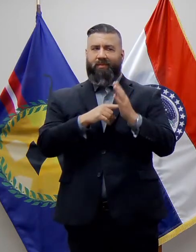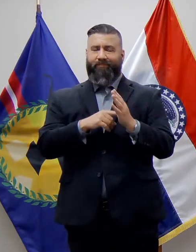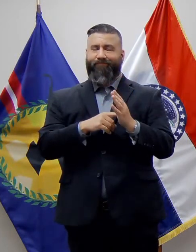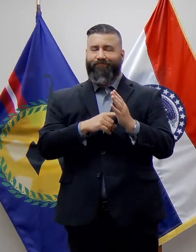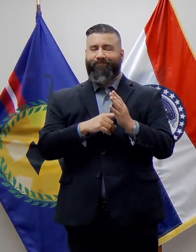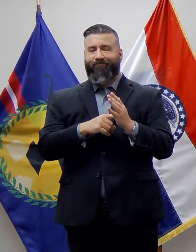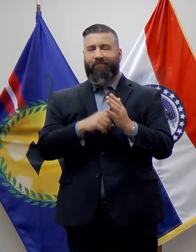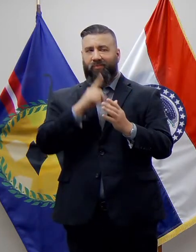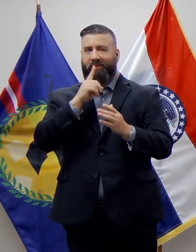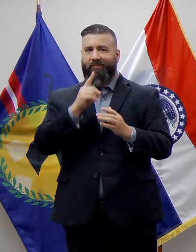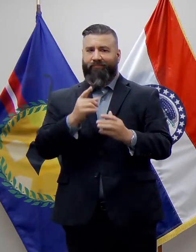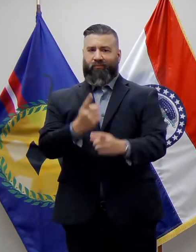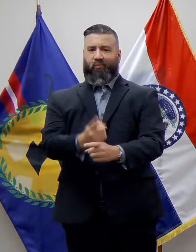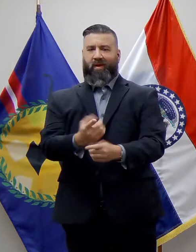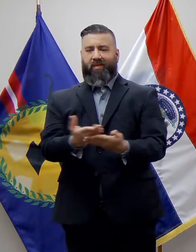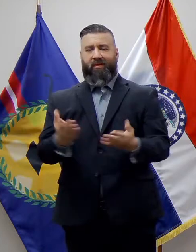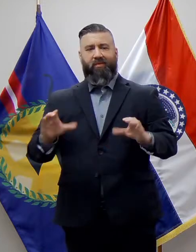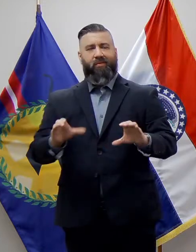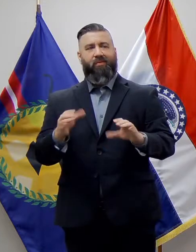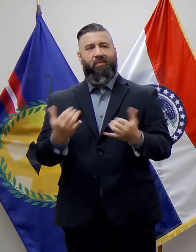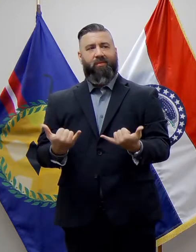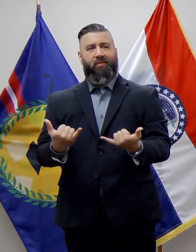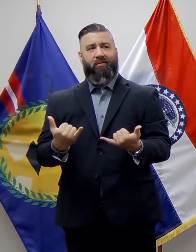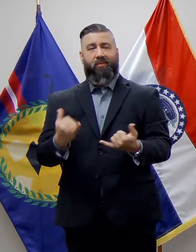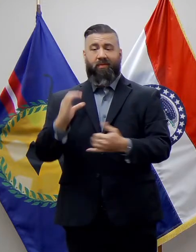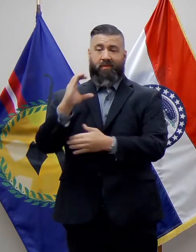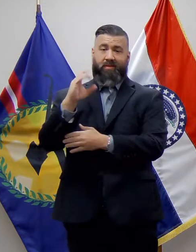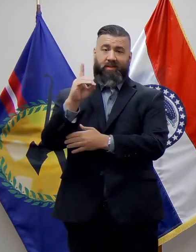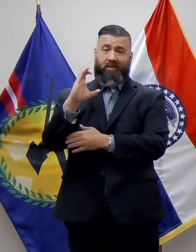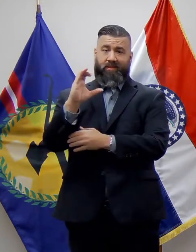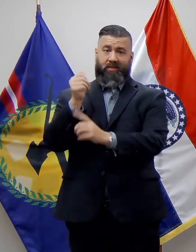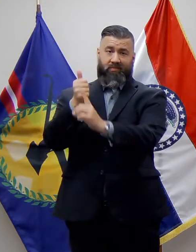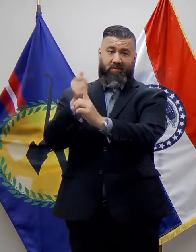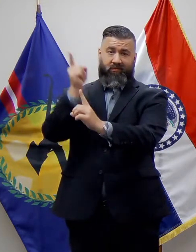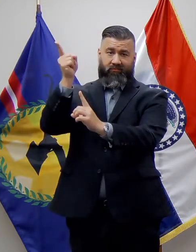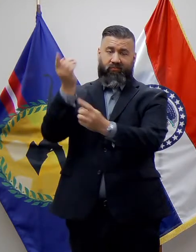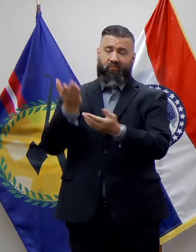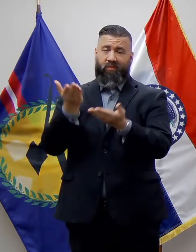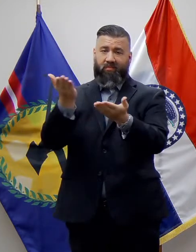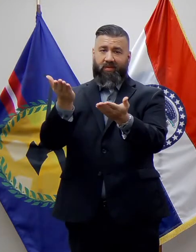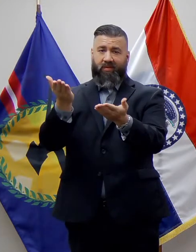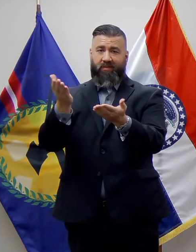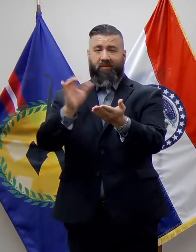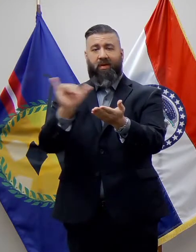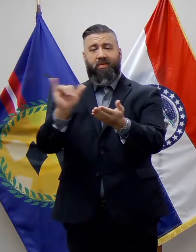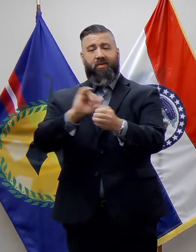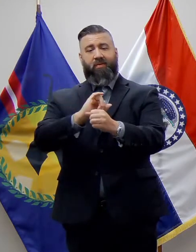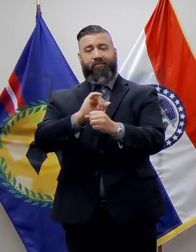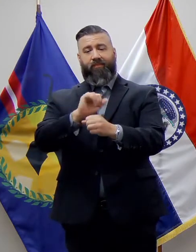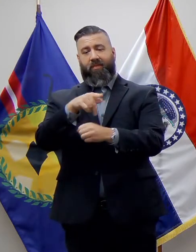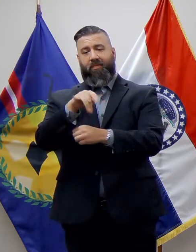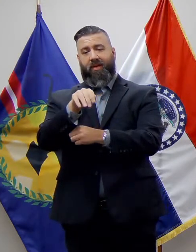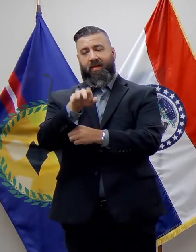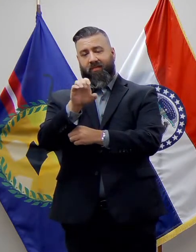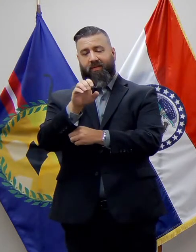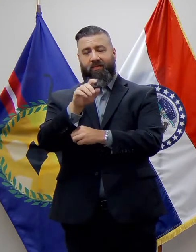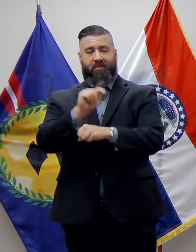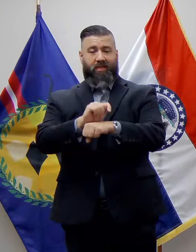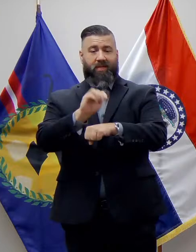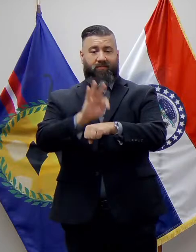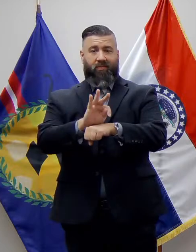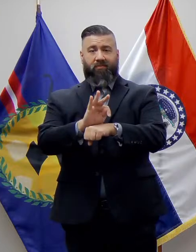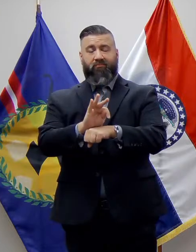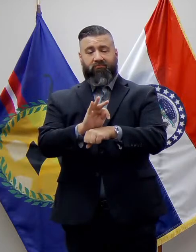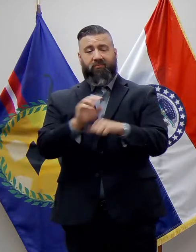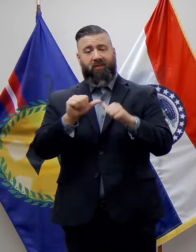what the CDC has recommended. That's what our pandemic task force has certainly recommended, that we continue to wear